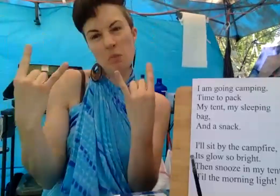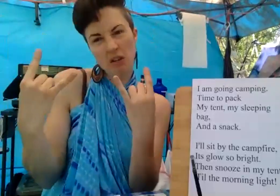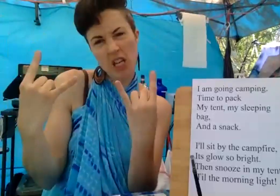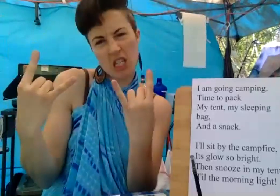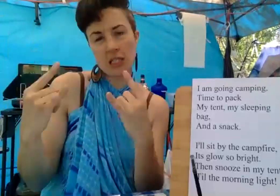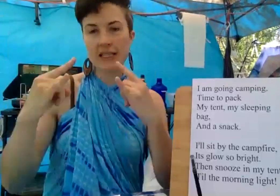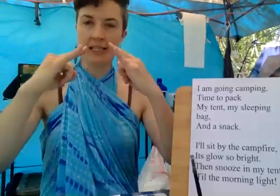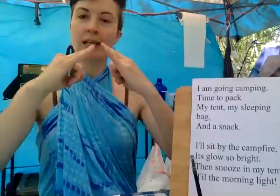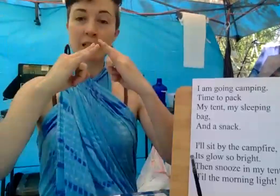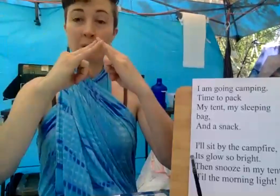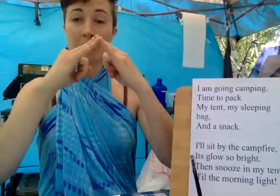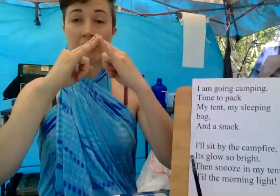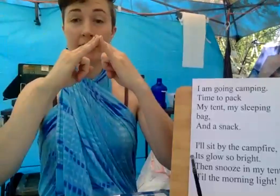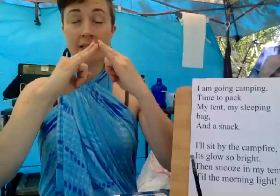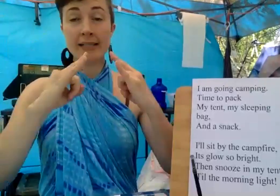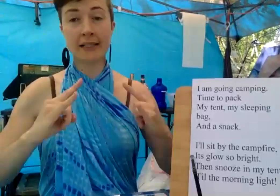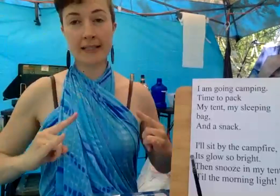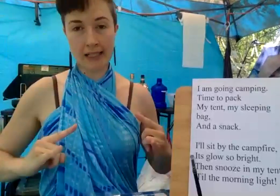metal hands and you put them together like this, and that's a tent.